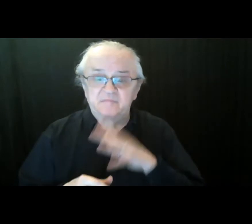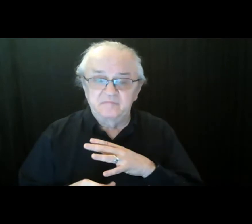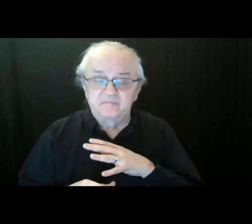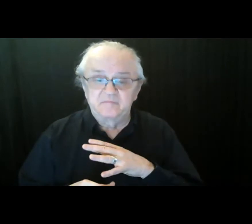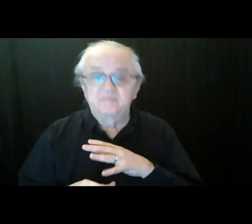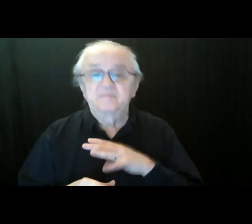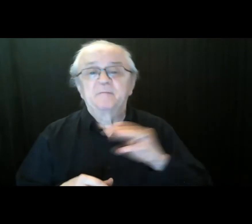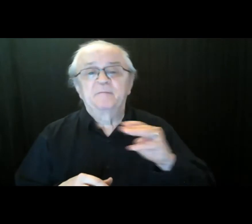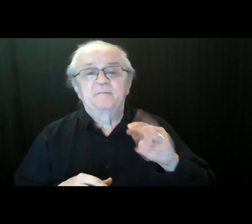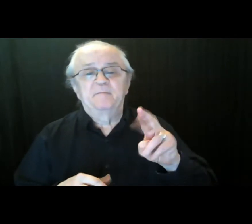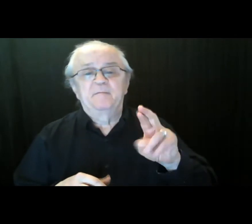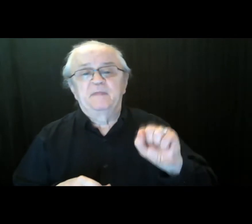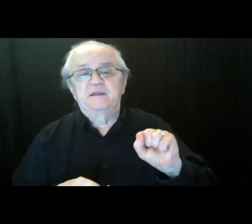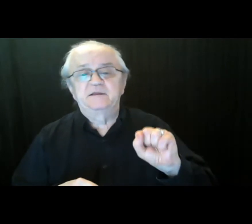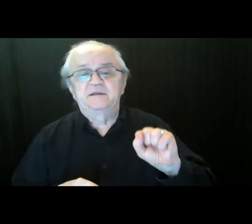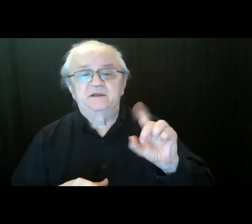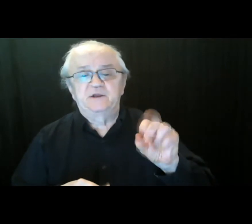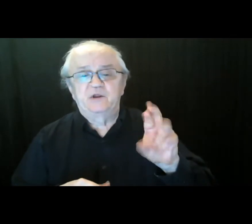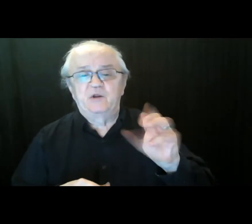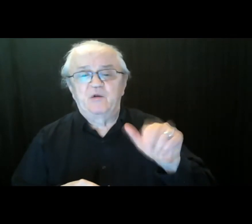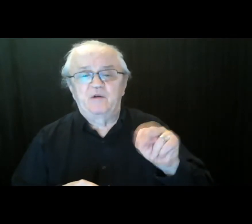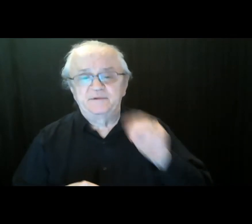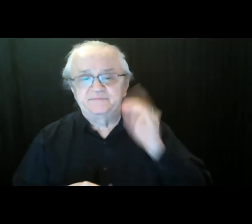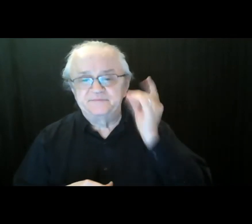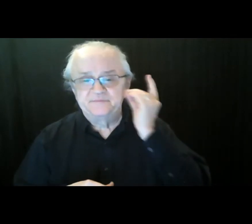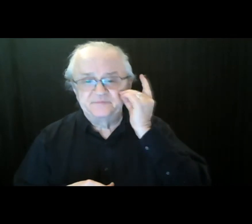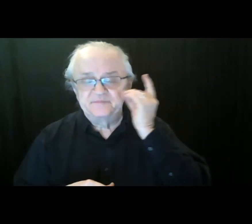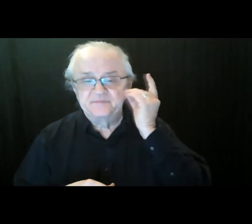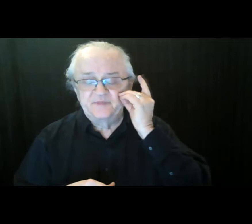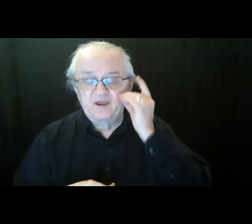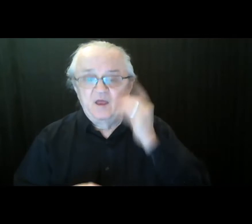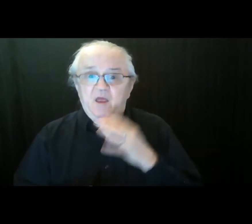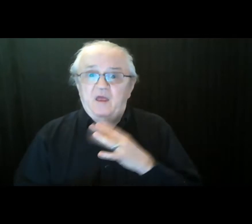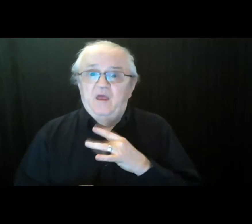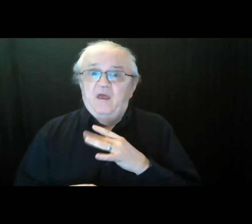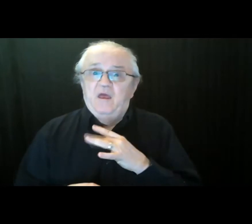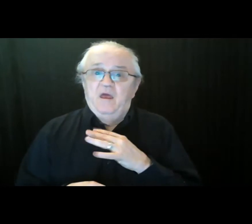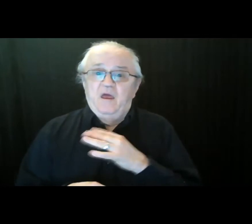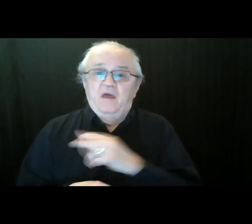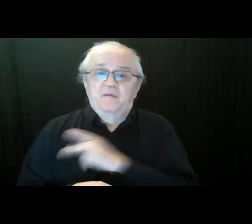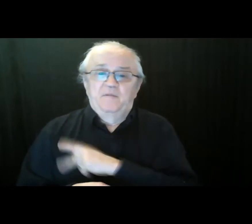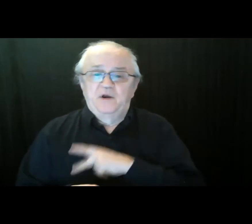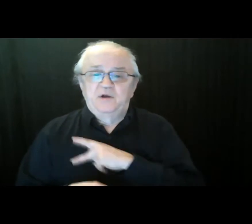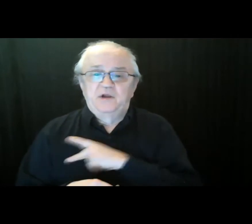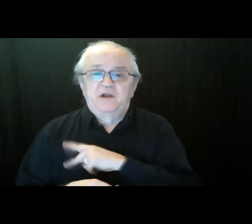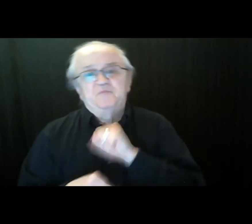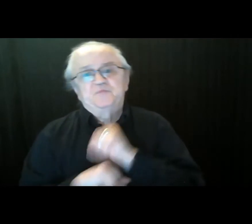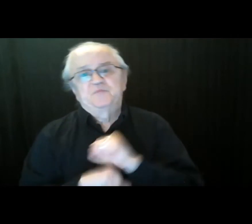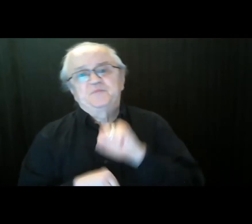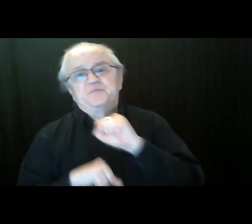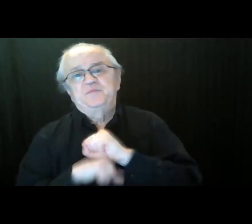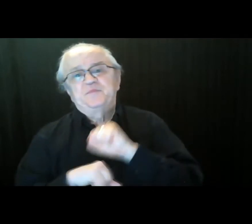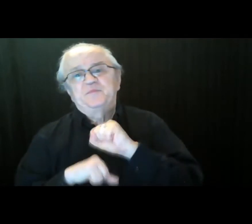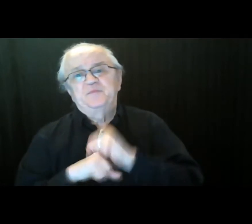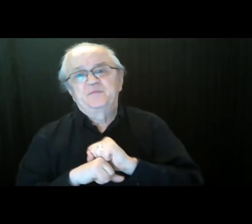she was a character. Not only did she do the work that she was supposed to do, she loved to tell them stories